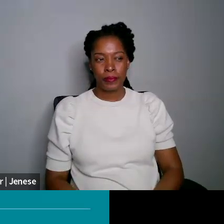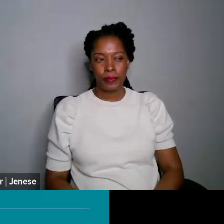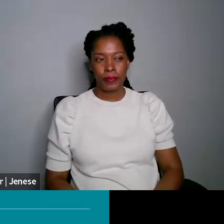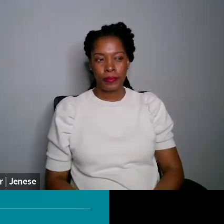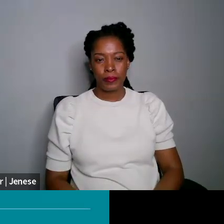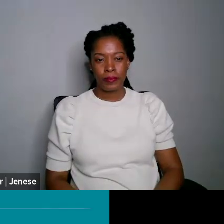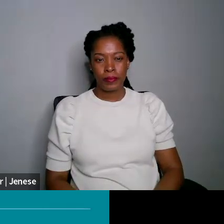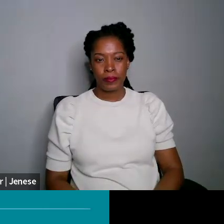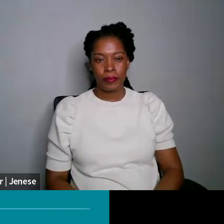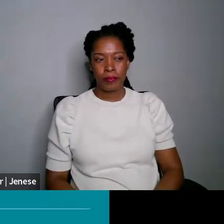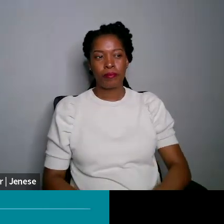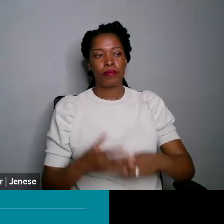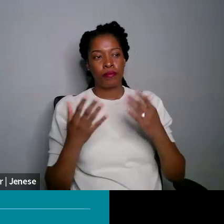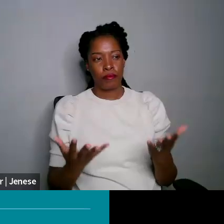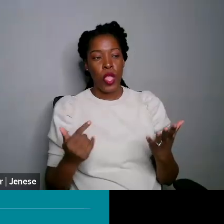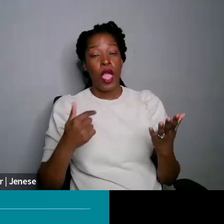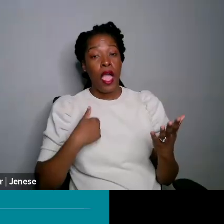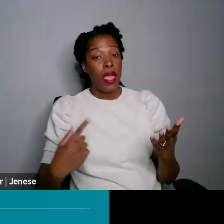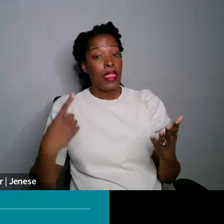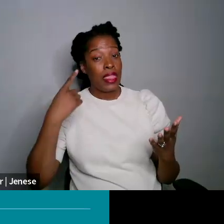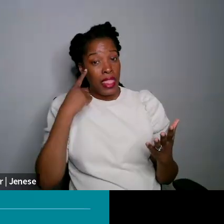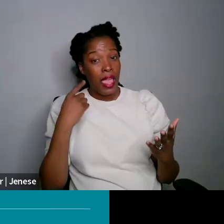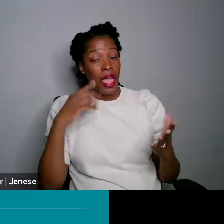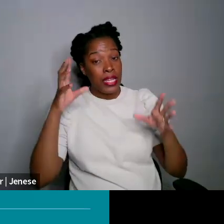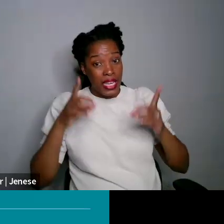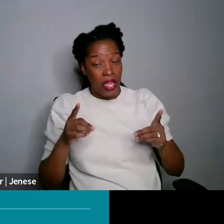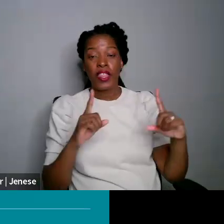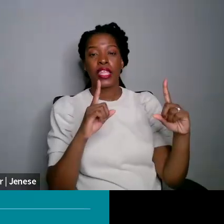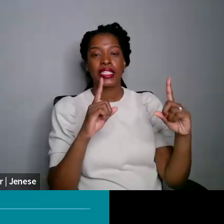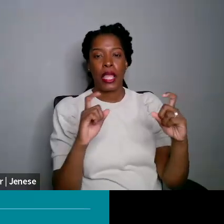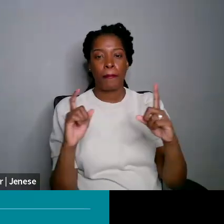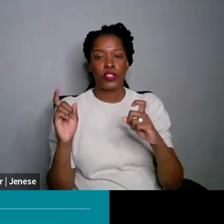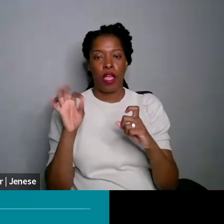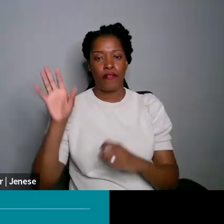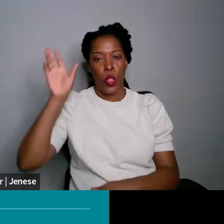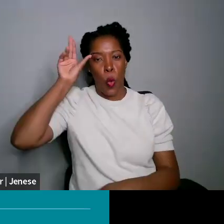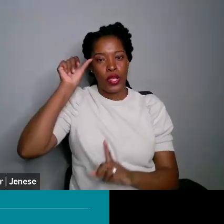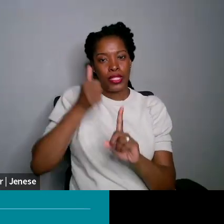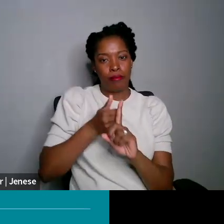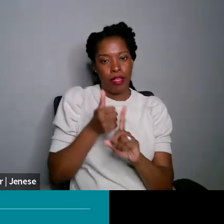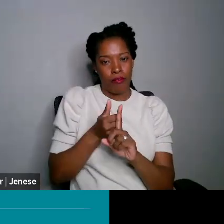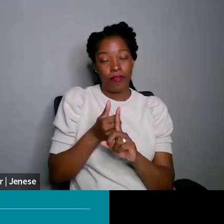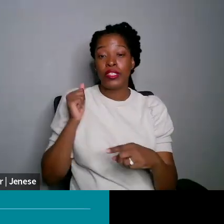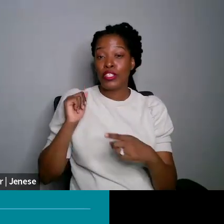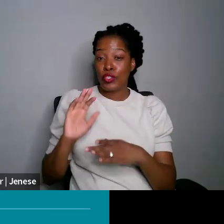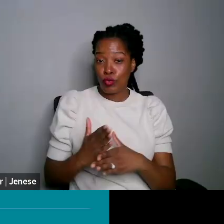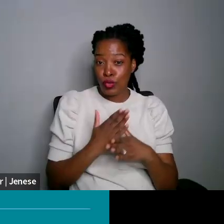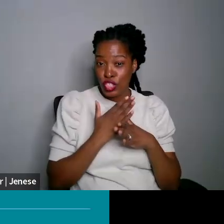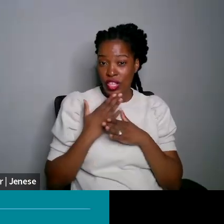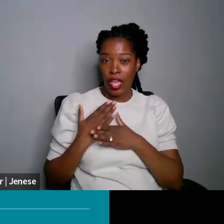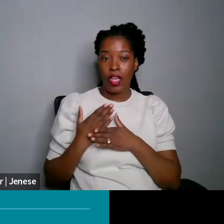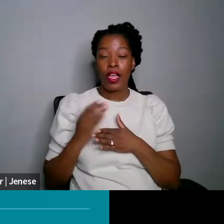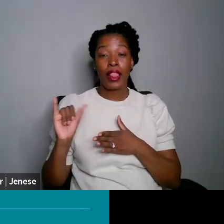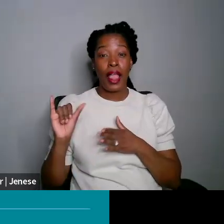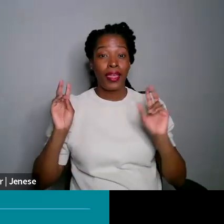I think I would definitely take photos of your beautiful horses and share them as like meet the